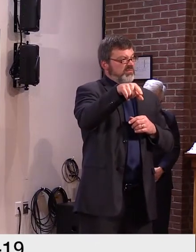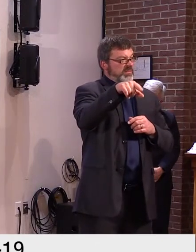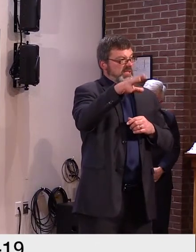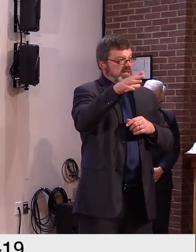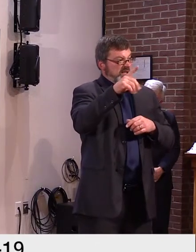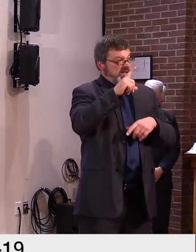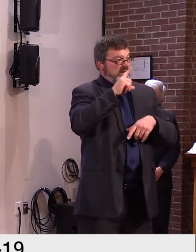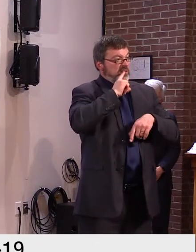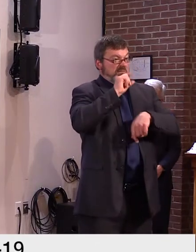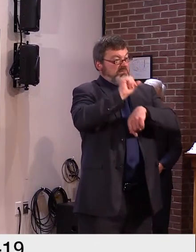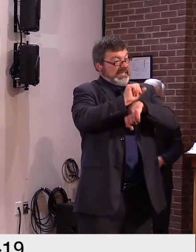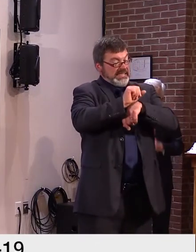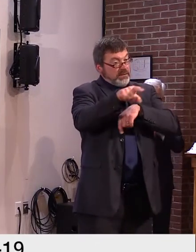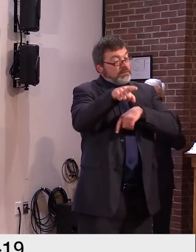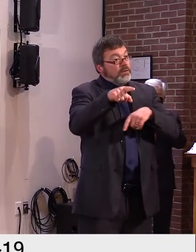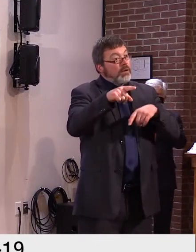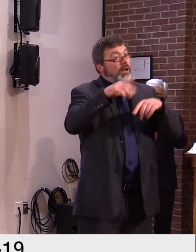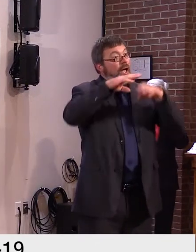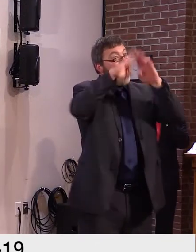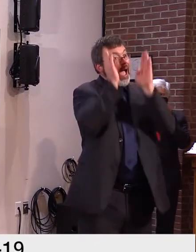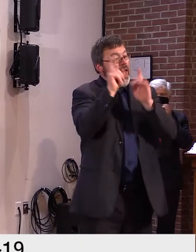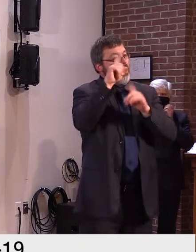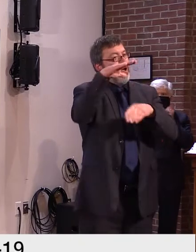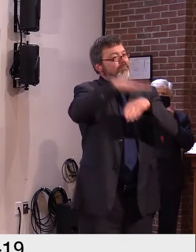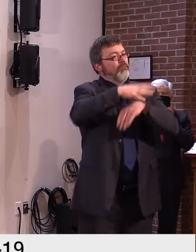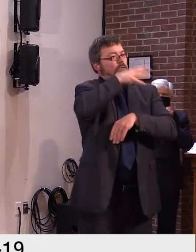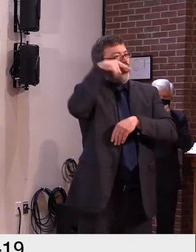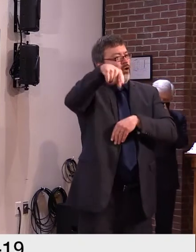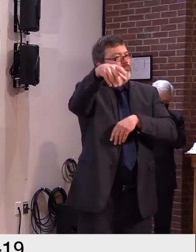Emergency Operations Center stands ready to provide